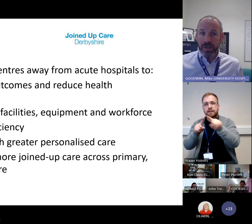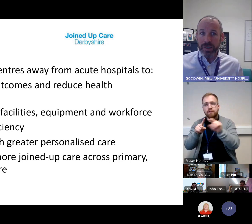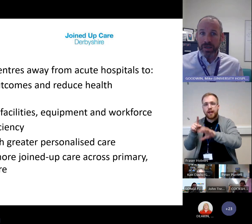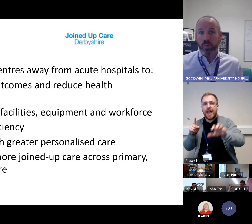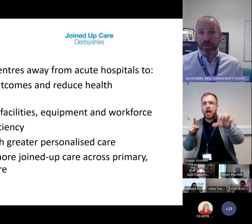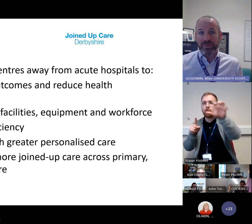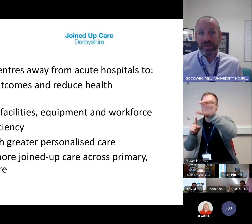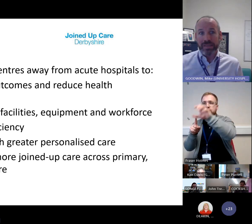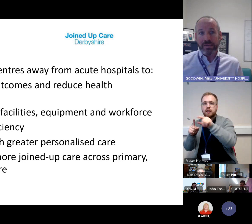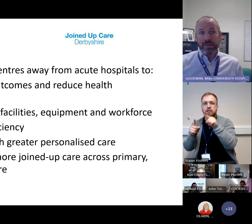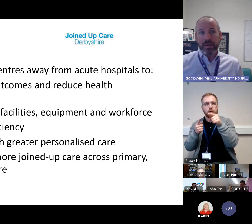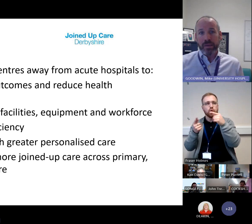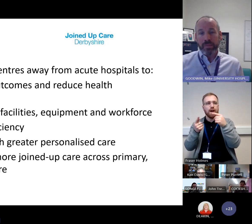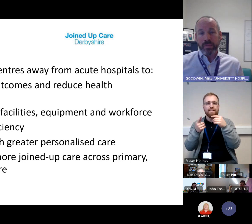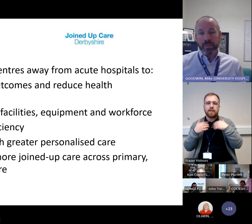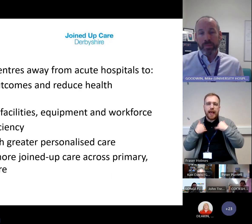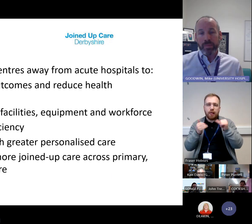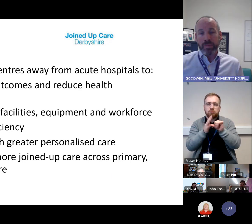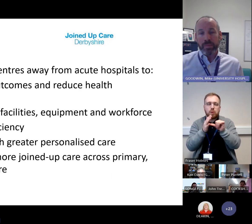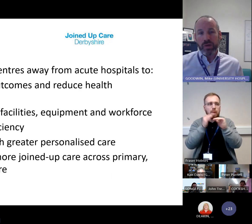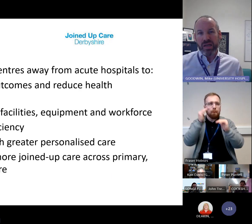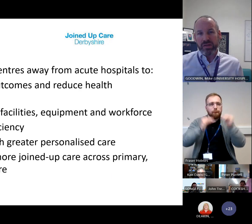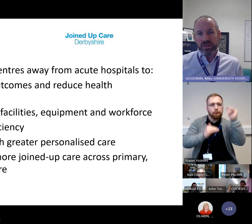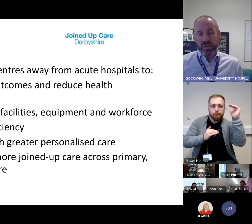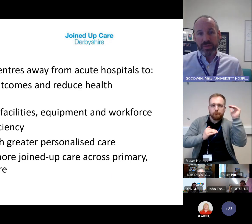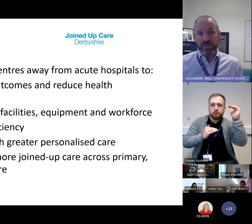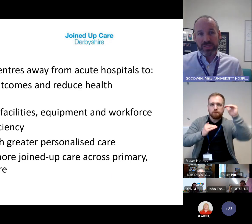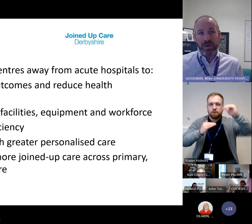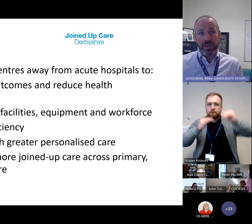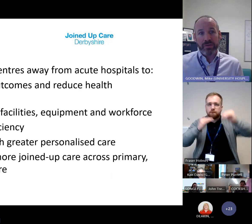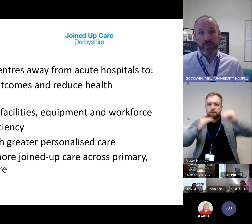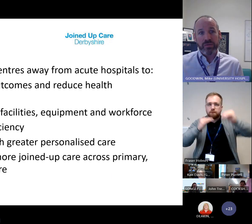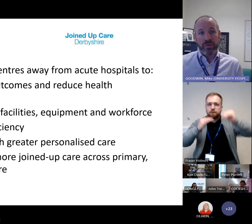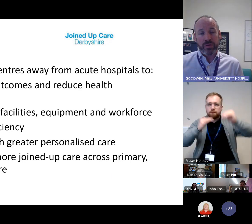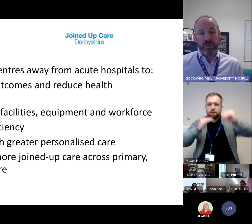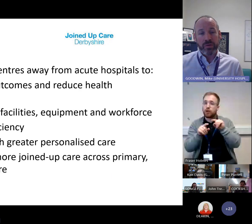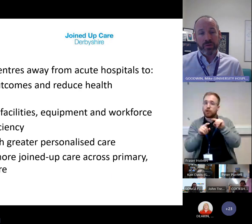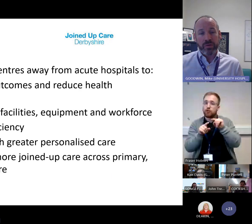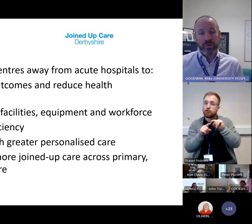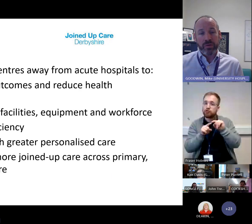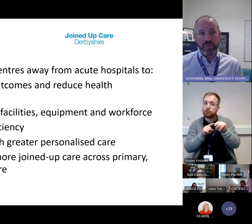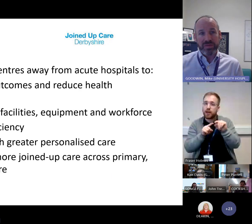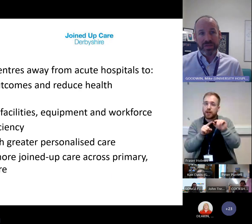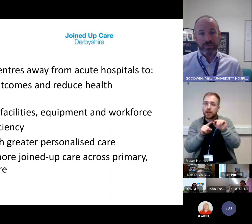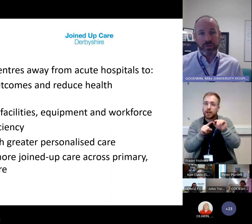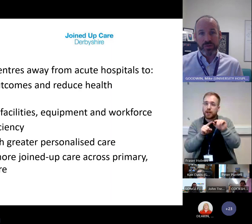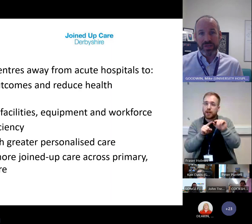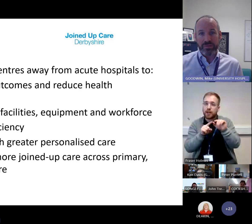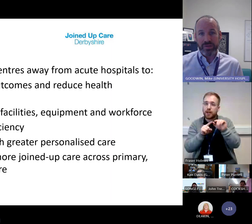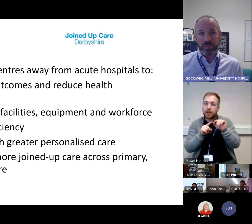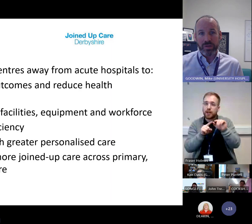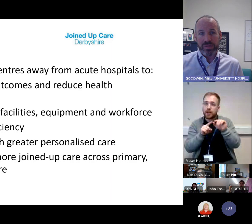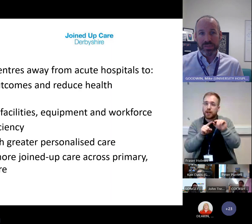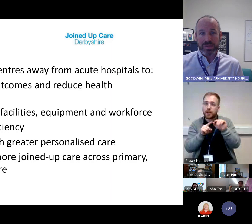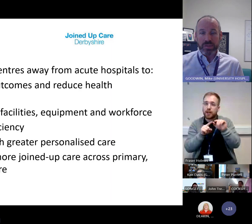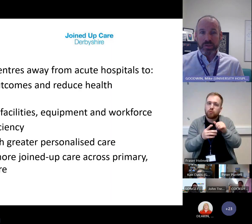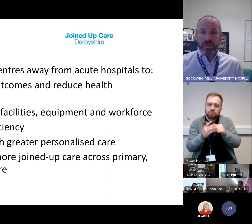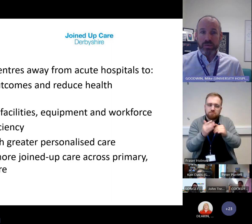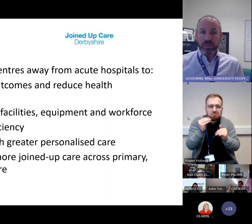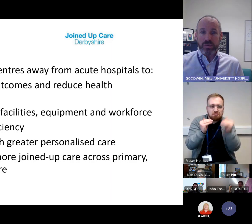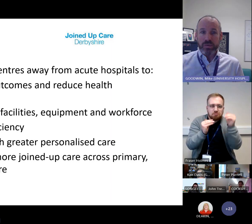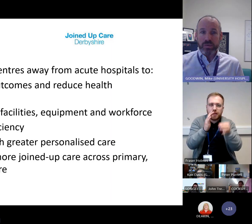high health inequality, and to be able to target those areas to specifically reduce health